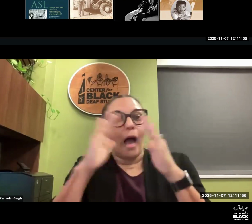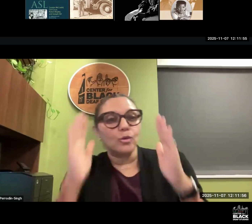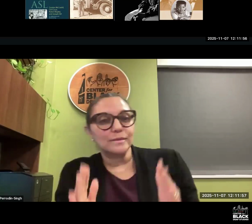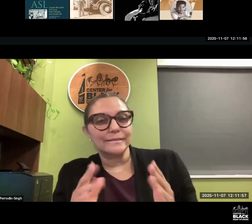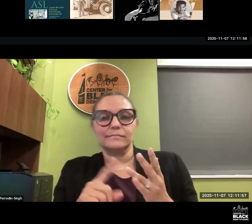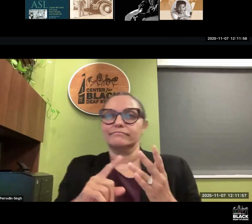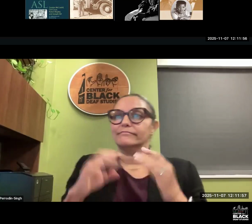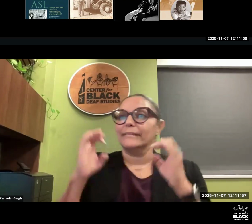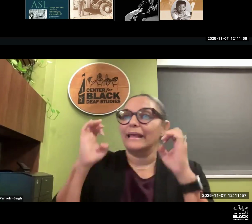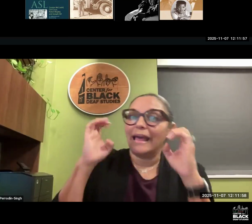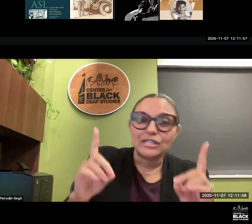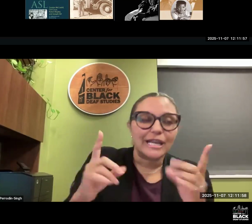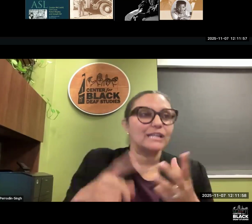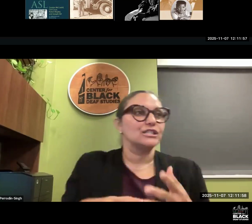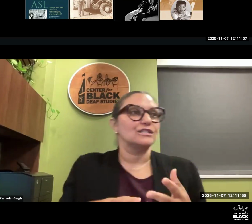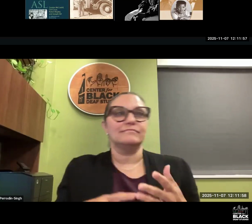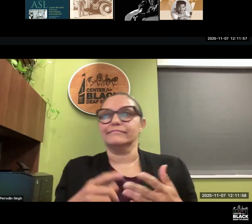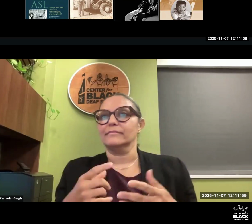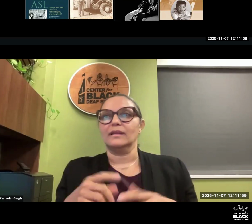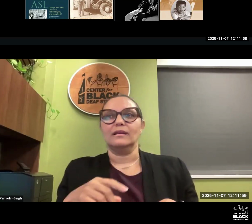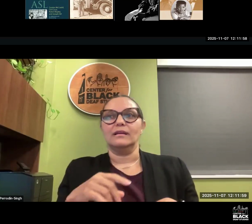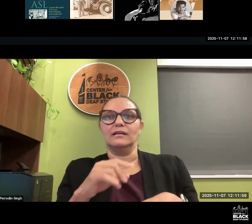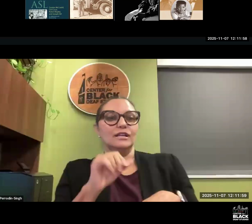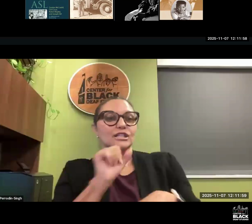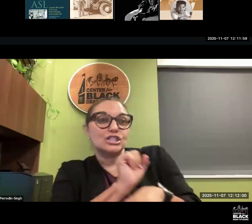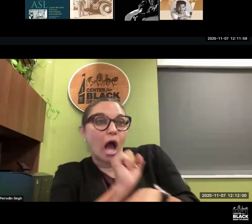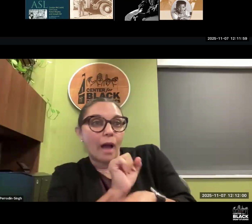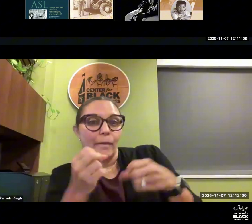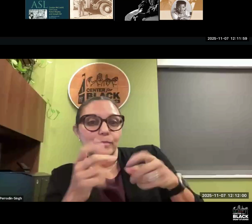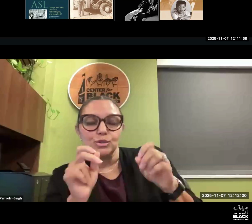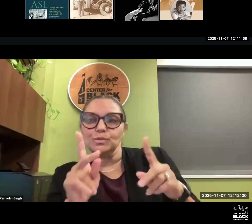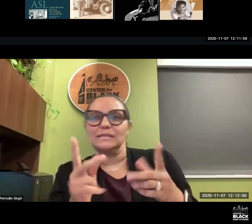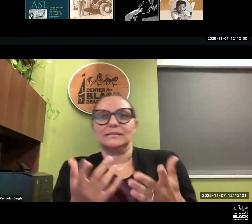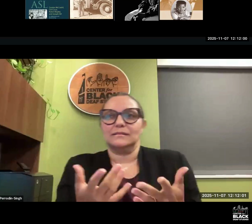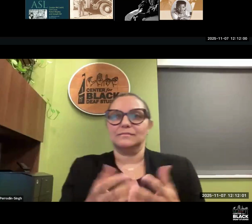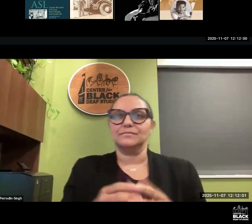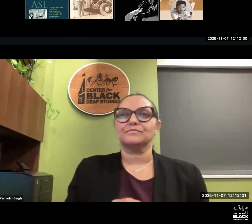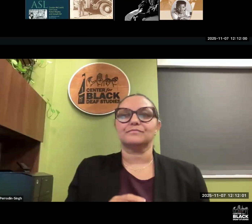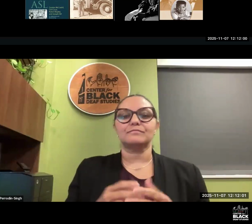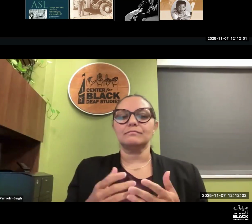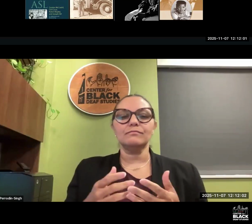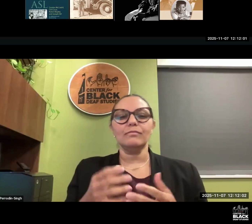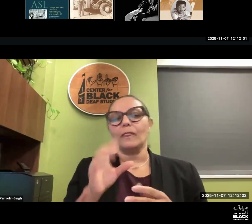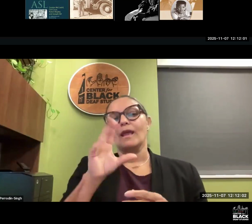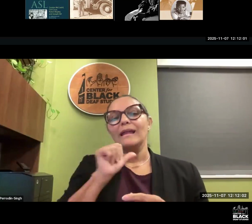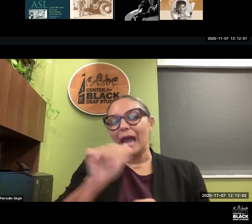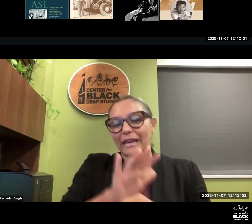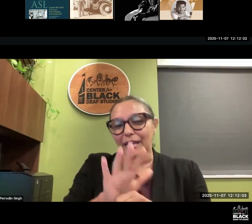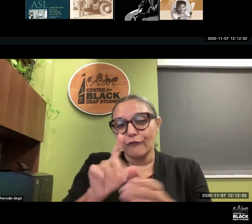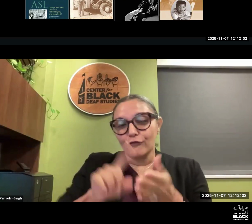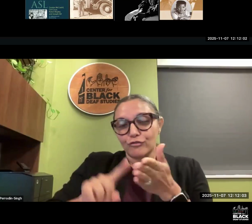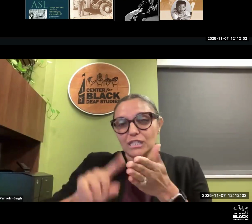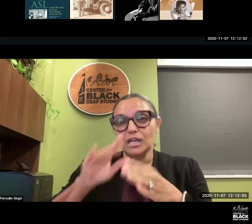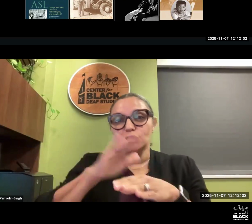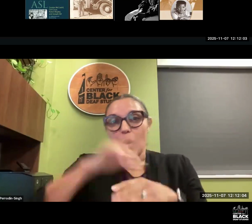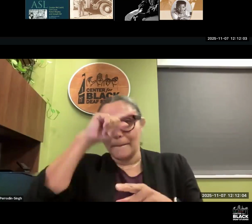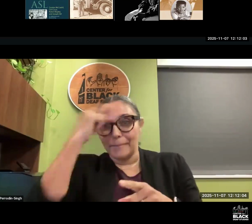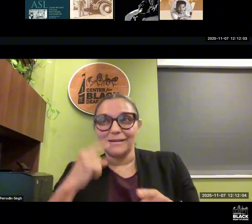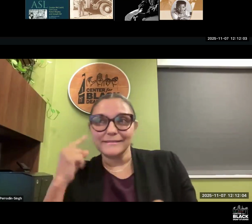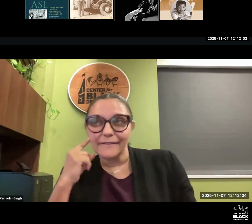example, home ownership, education, access to housing, job opportunities. There wasn't